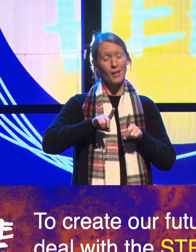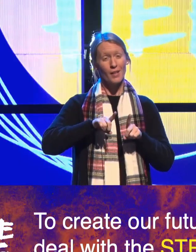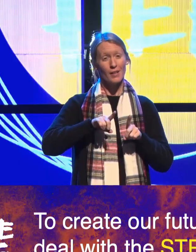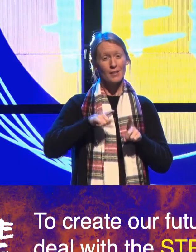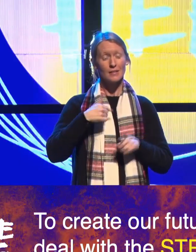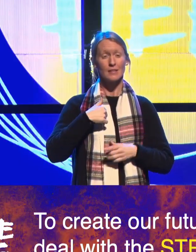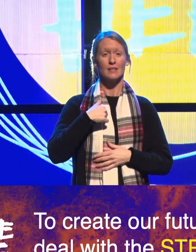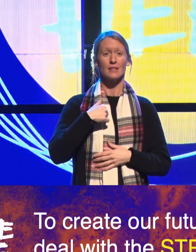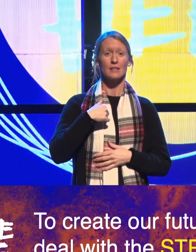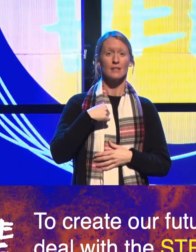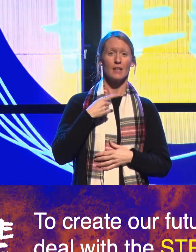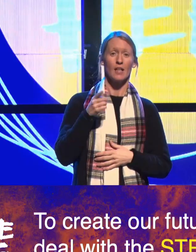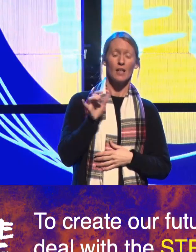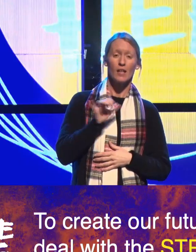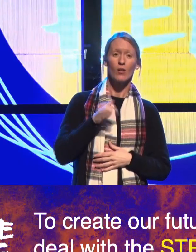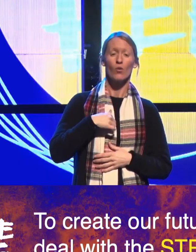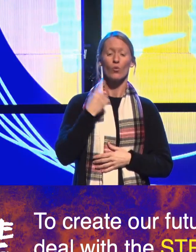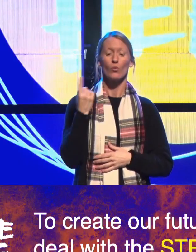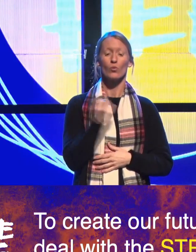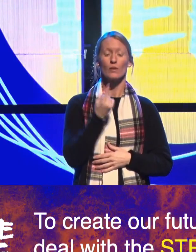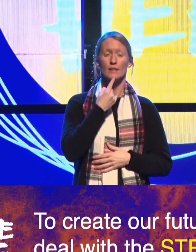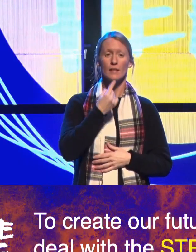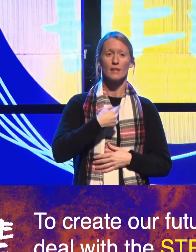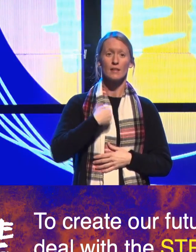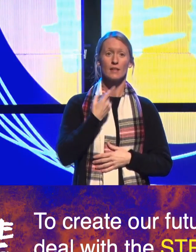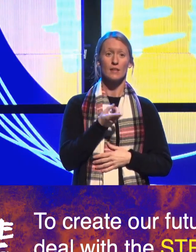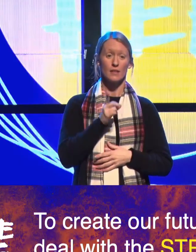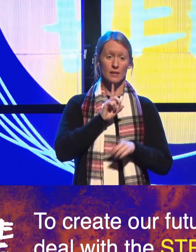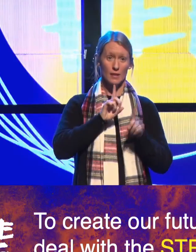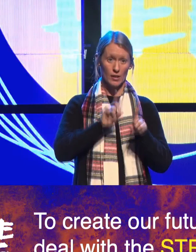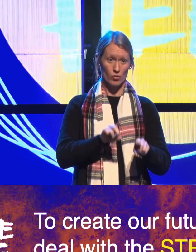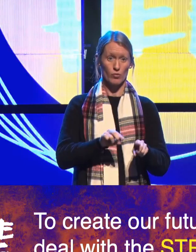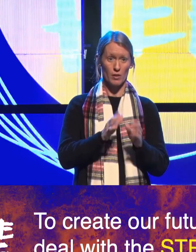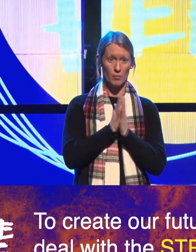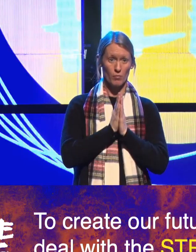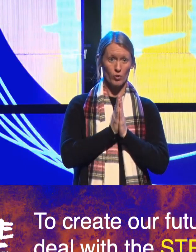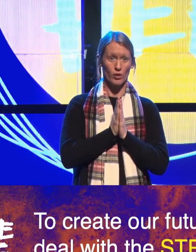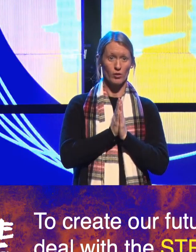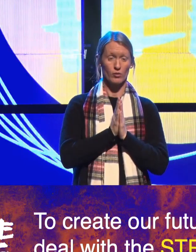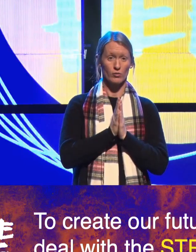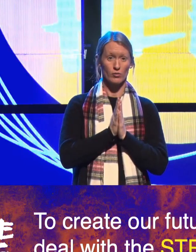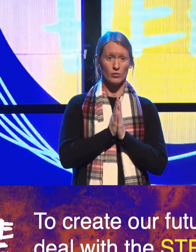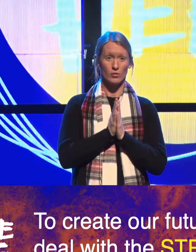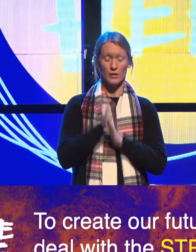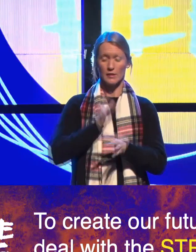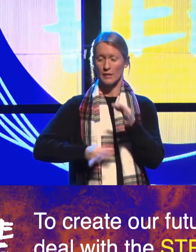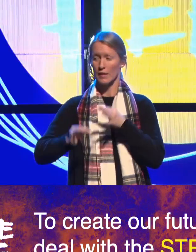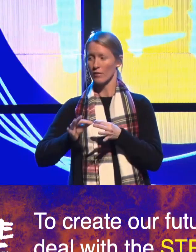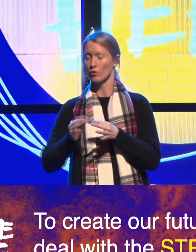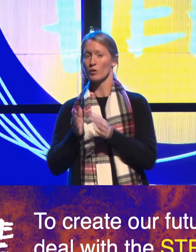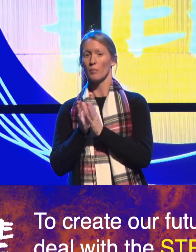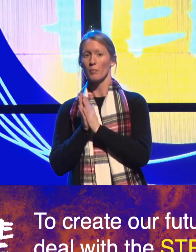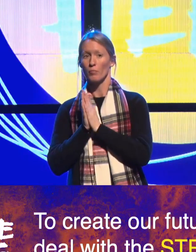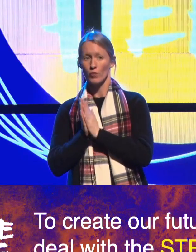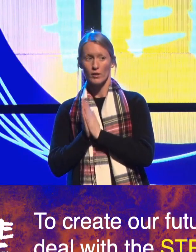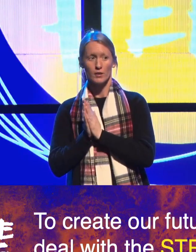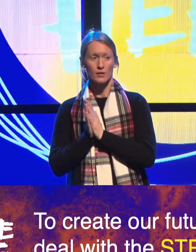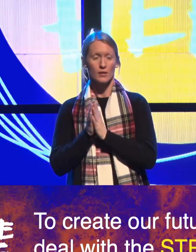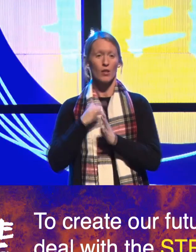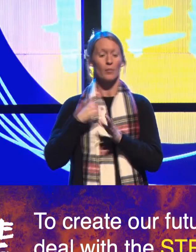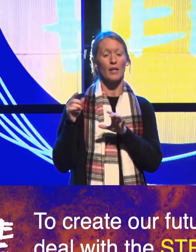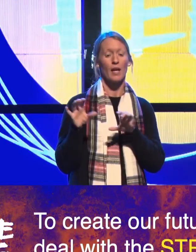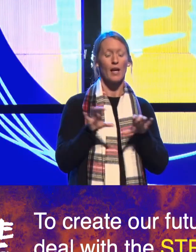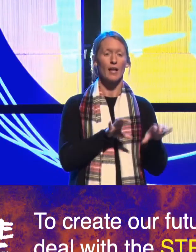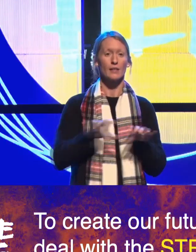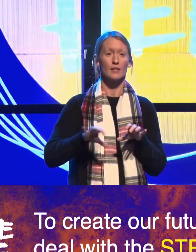always said, I would rather spend more time answering prayers than praying. Right? I want to be an active participant in my